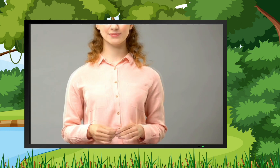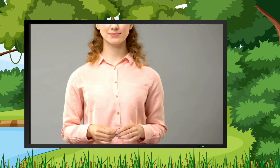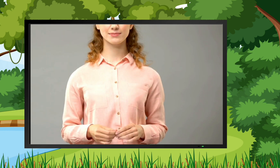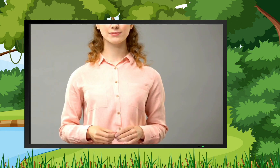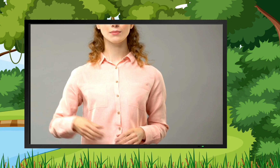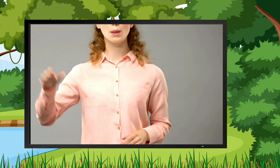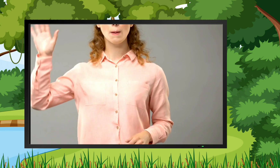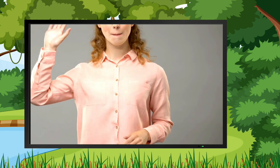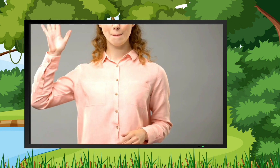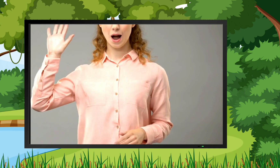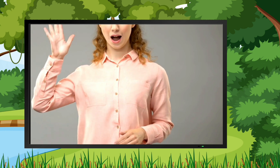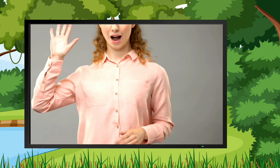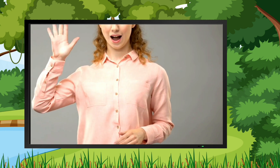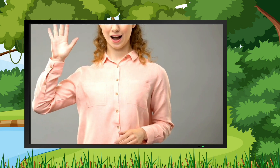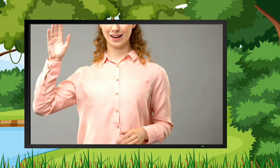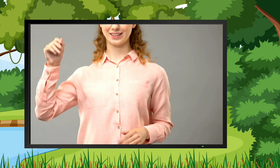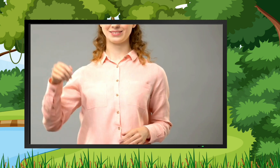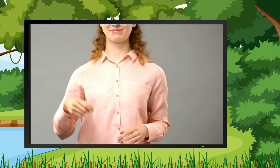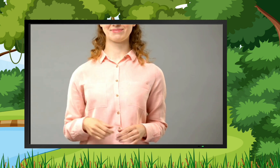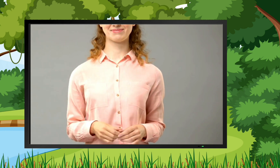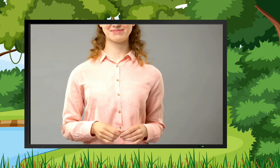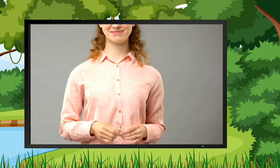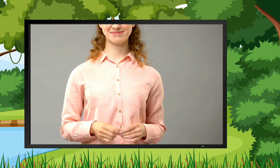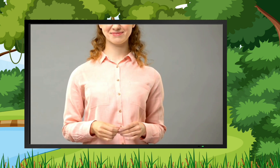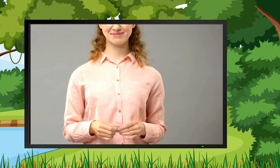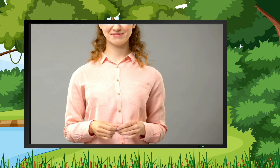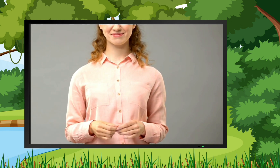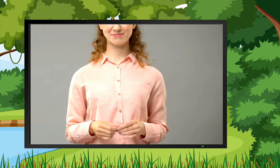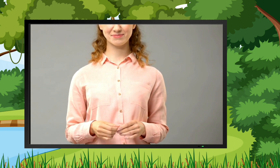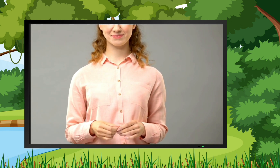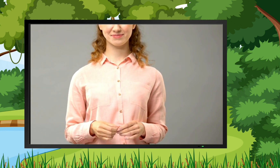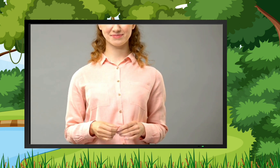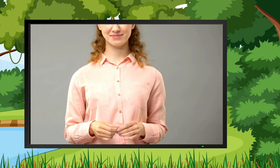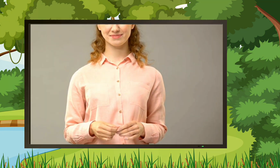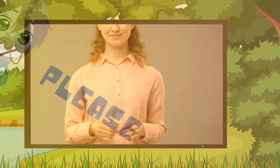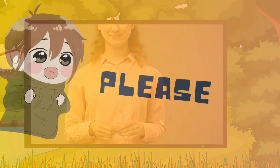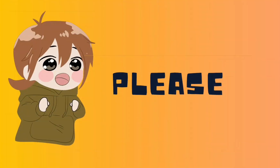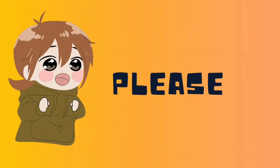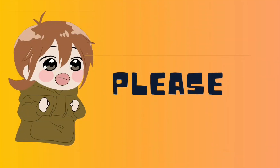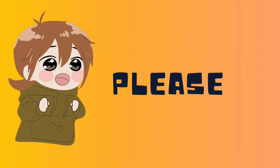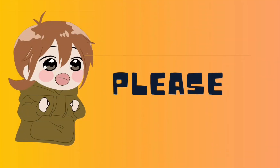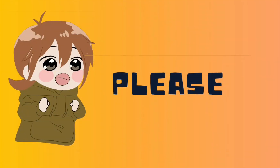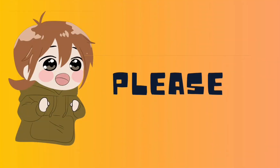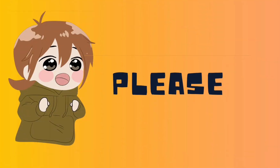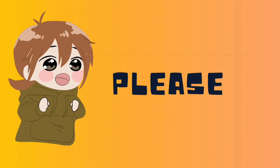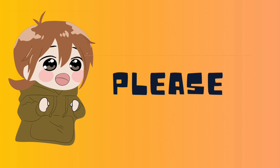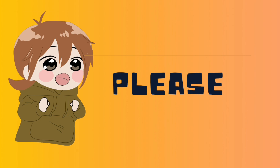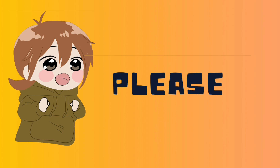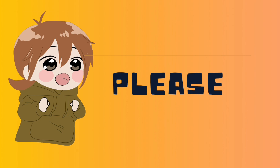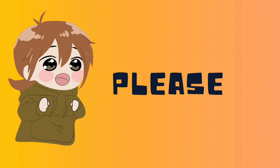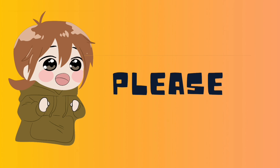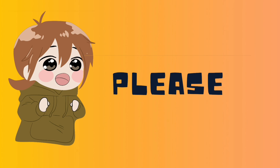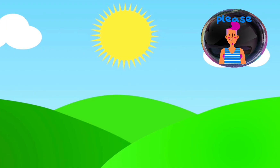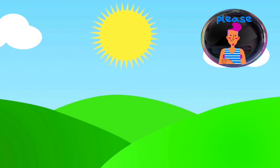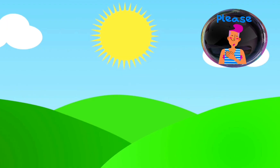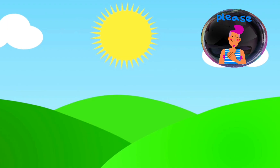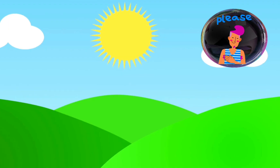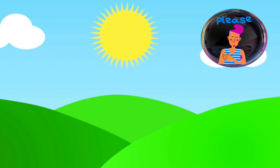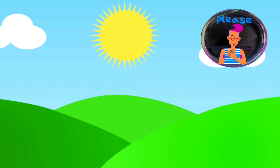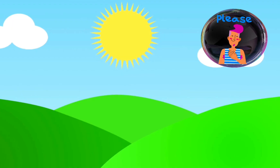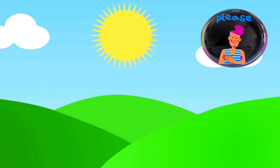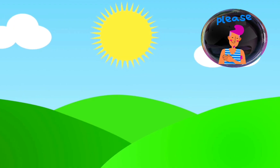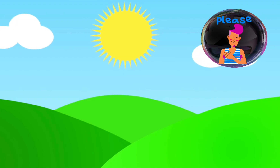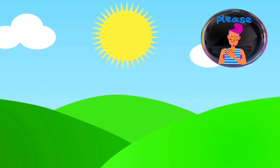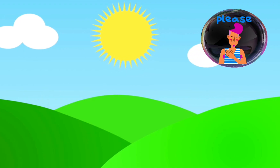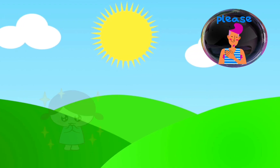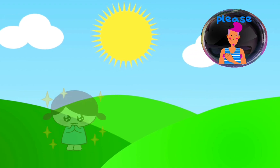Bye. There we go. Bye. They're all gone. Let's say please.